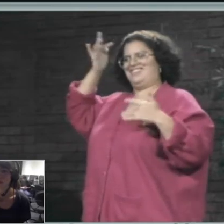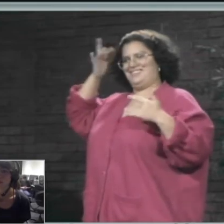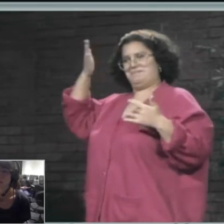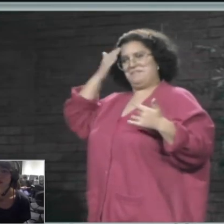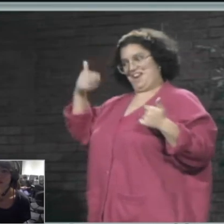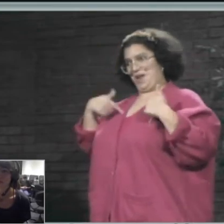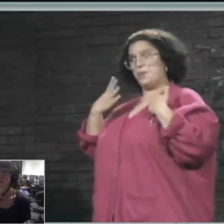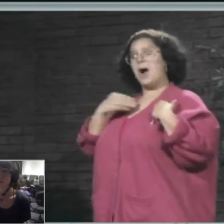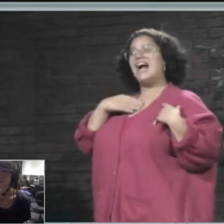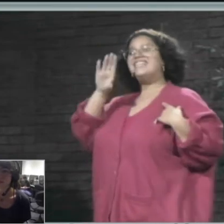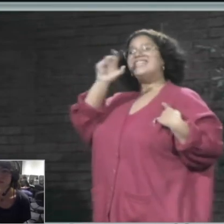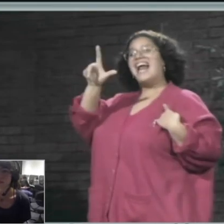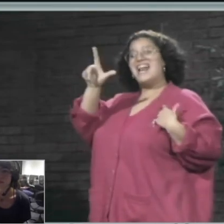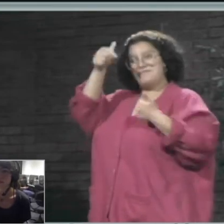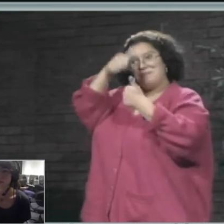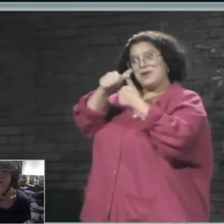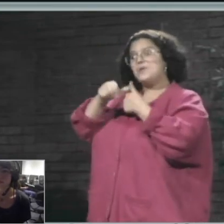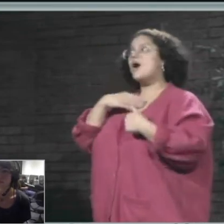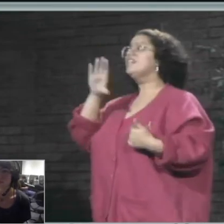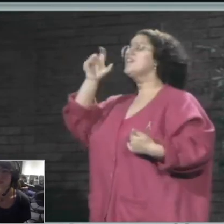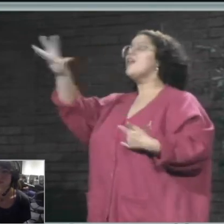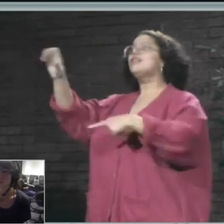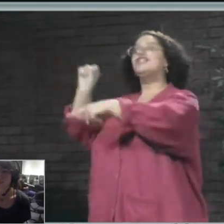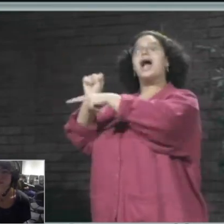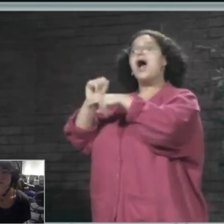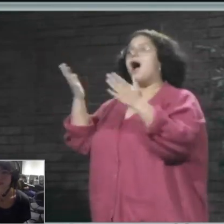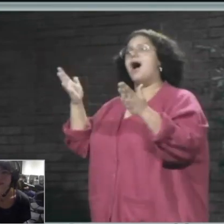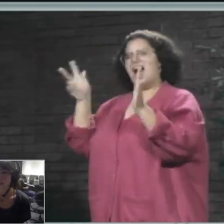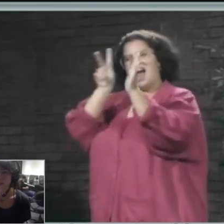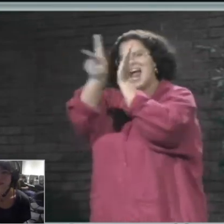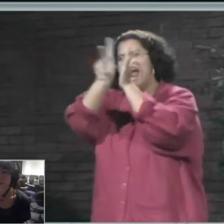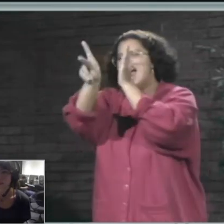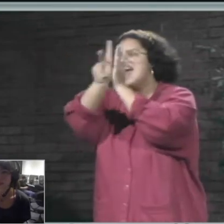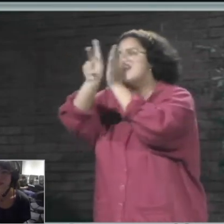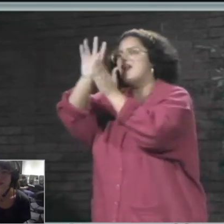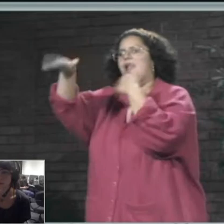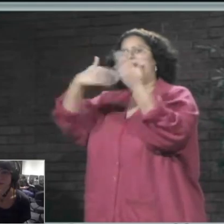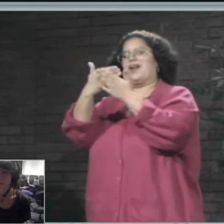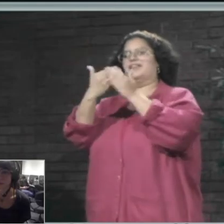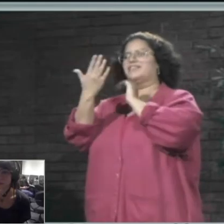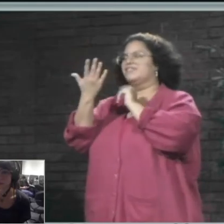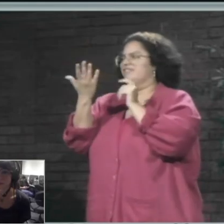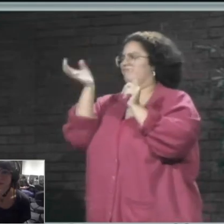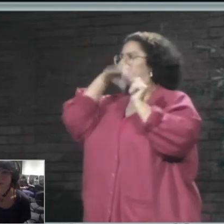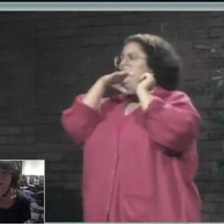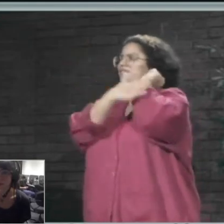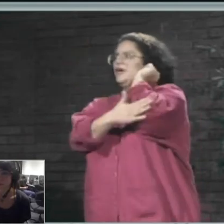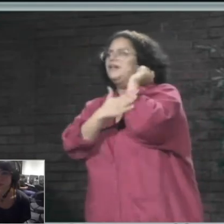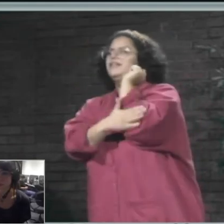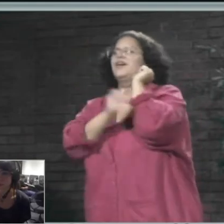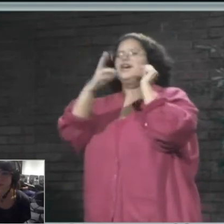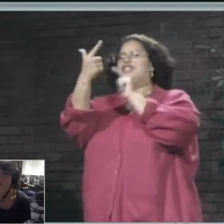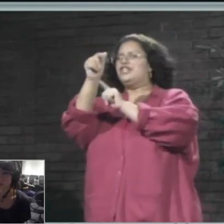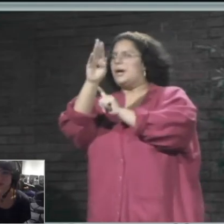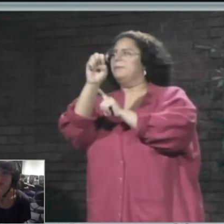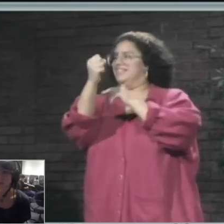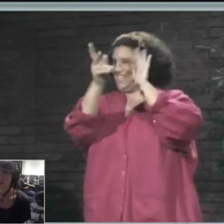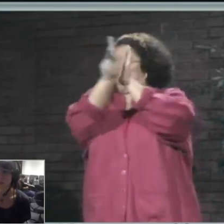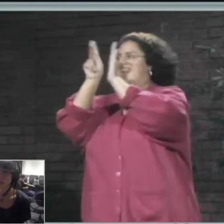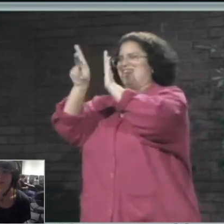what AIDS does is it makes it easier for other sicknesses to happen to you because you don't have a defense. Maybe a